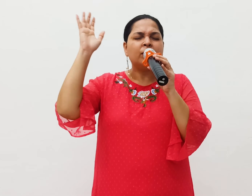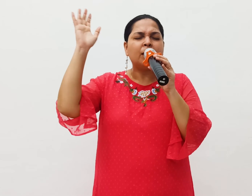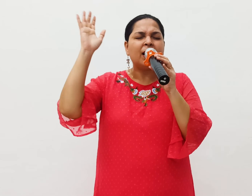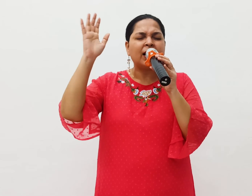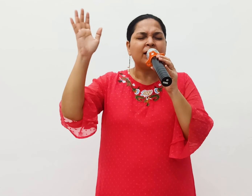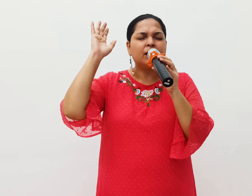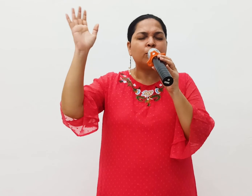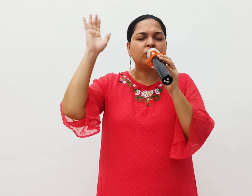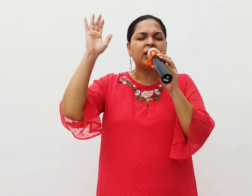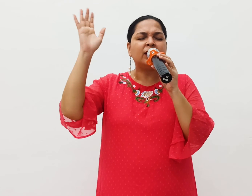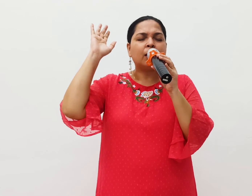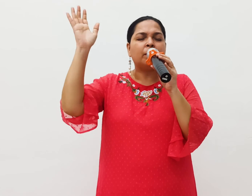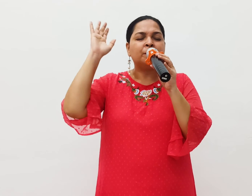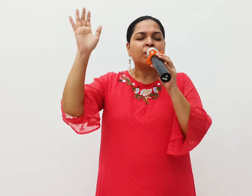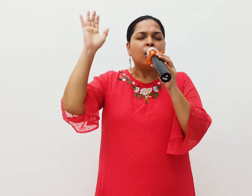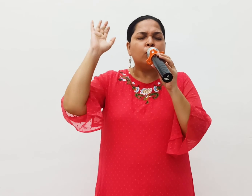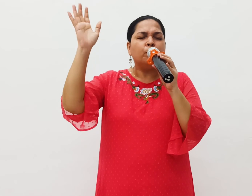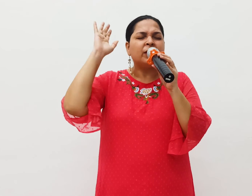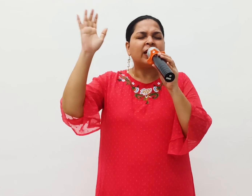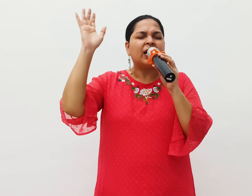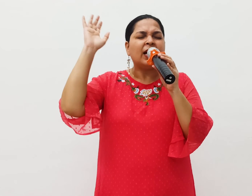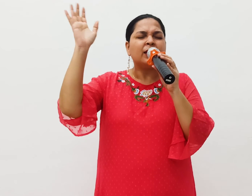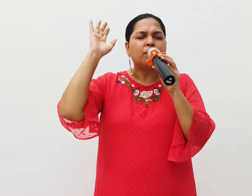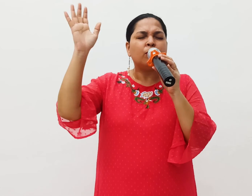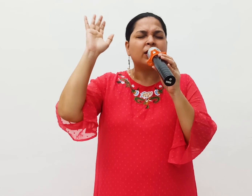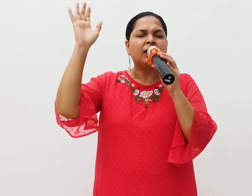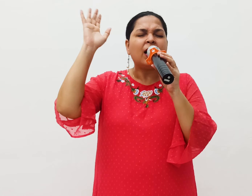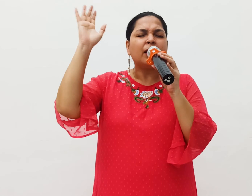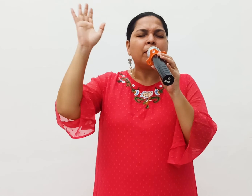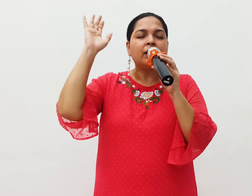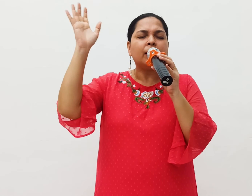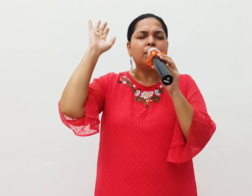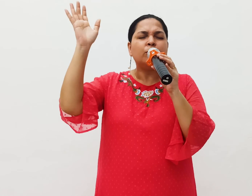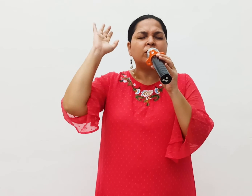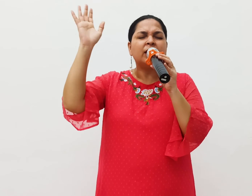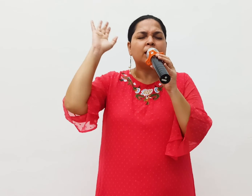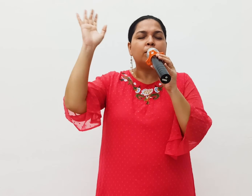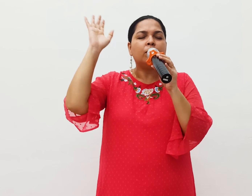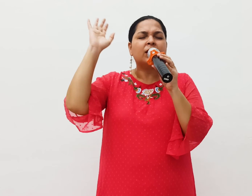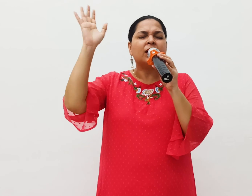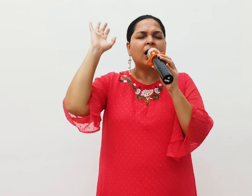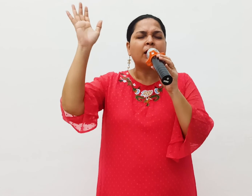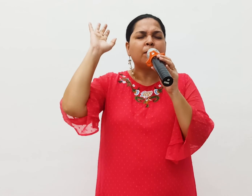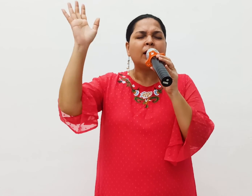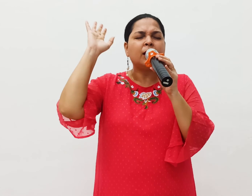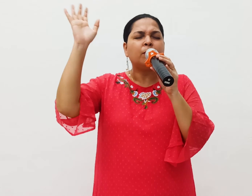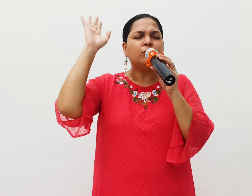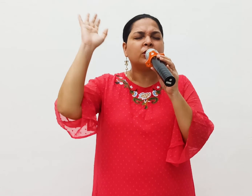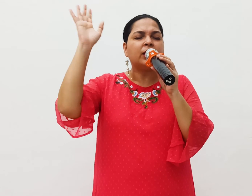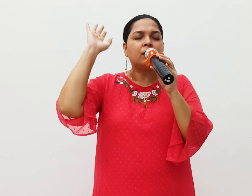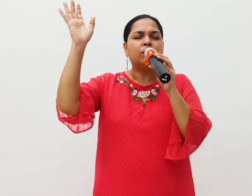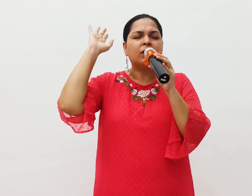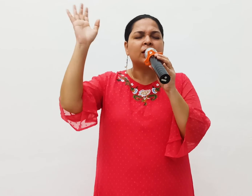bakila bondala makandra bo sintala baba lupratari gantra bo krataki bandala bo sitala bo krataki